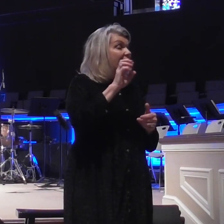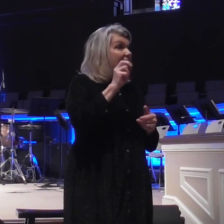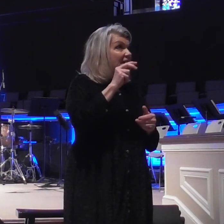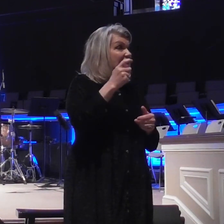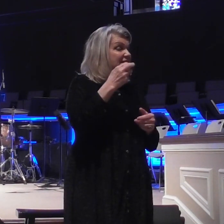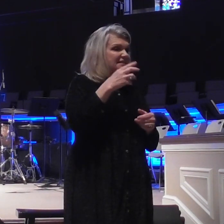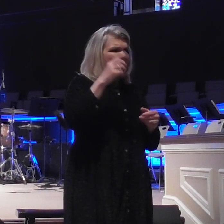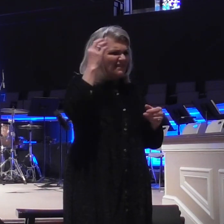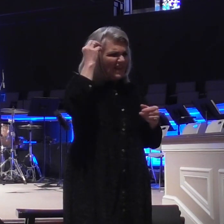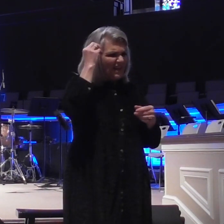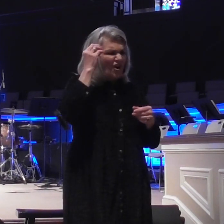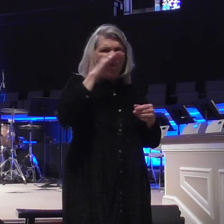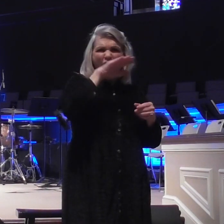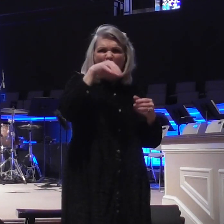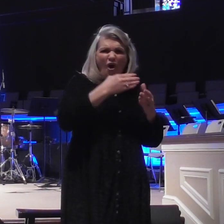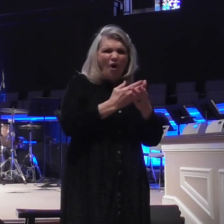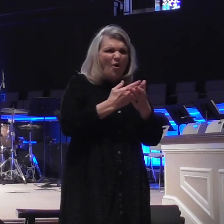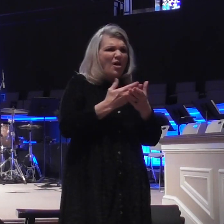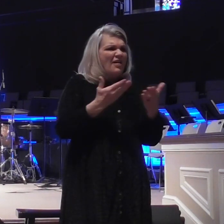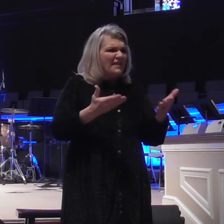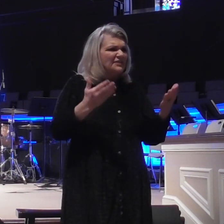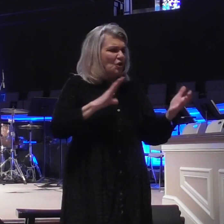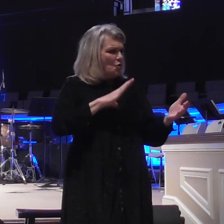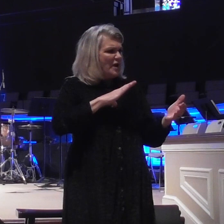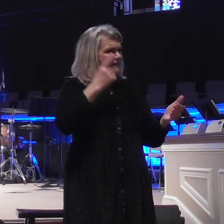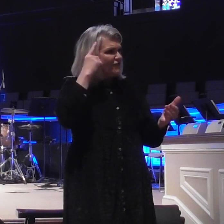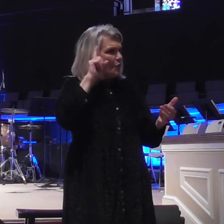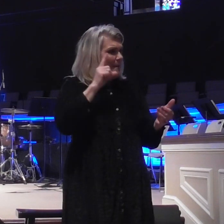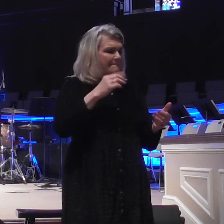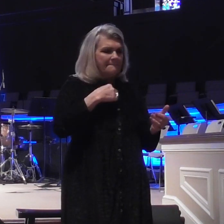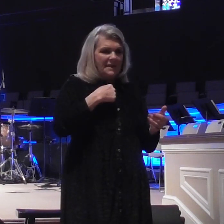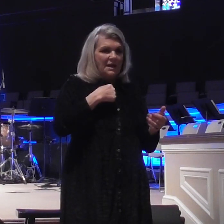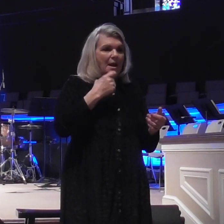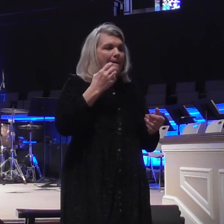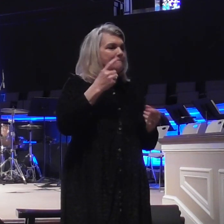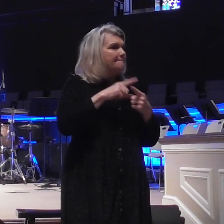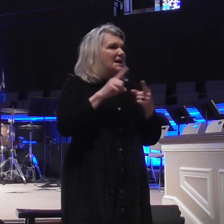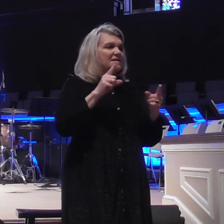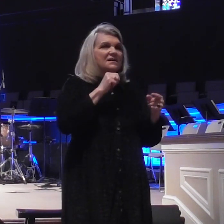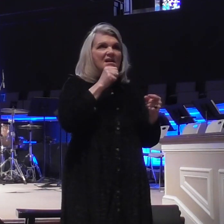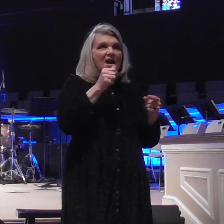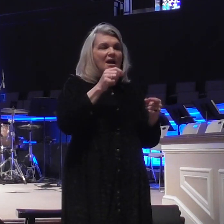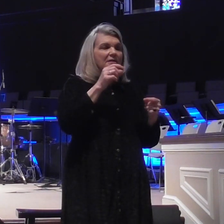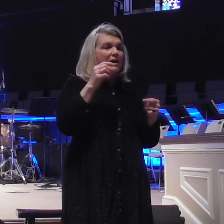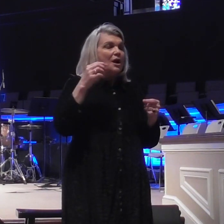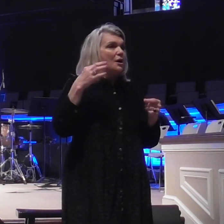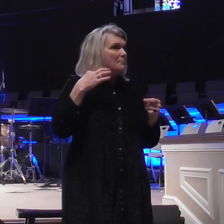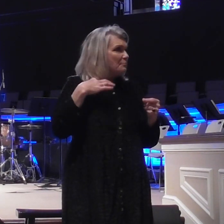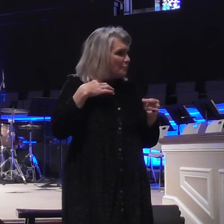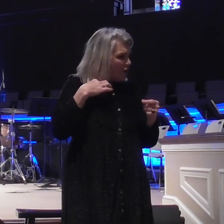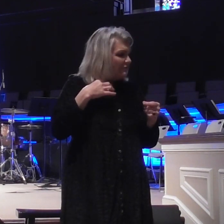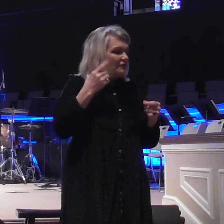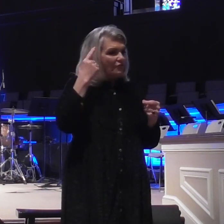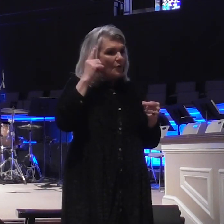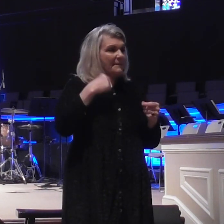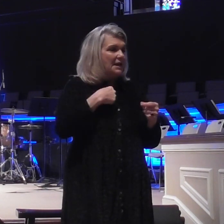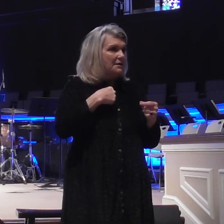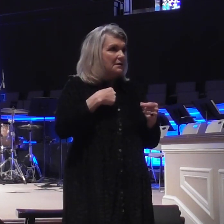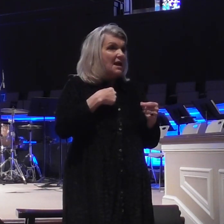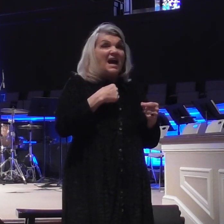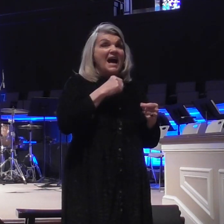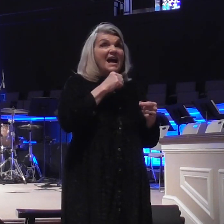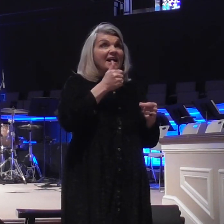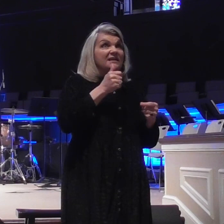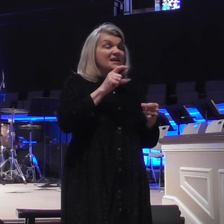all things are lawful for me, but not all things are profitable. All things are lawful for me, but I won't be mastered by anything.